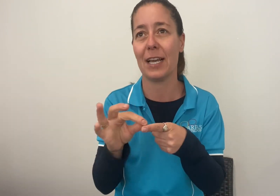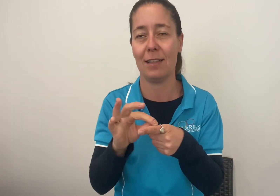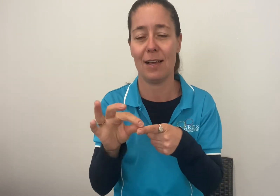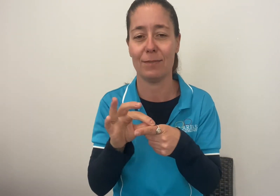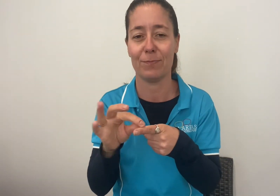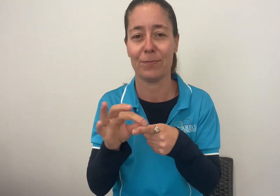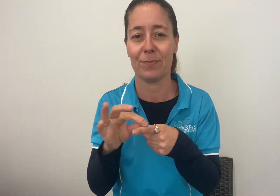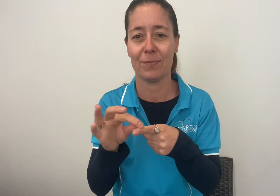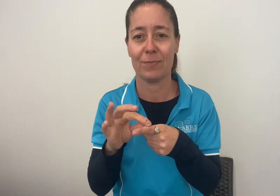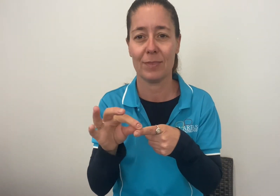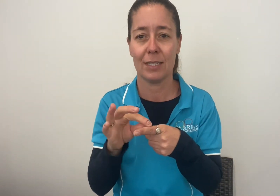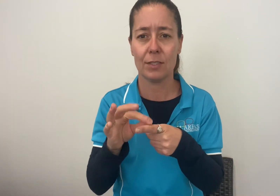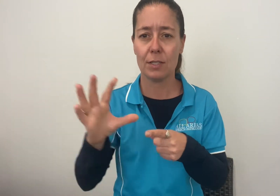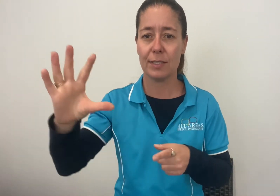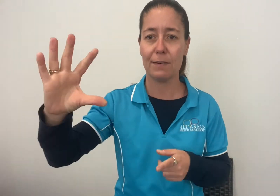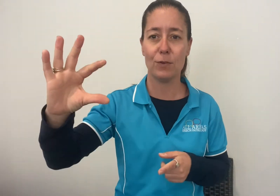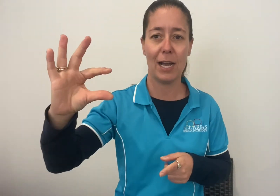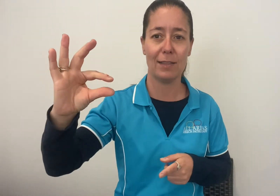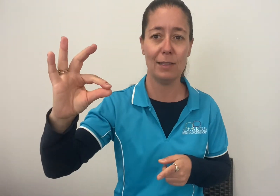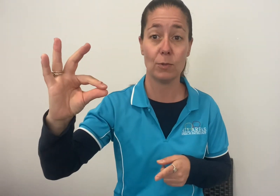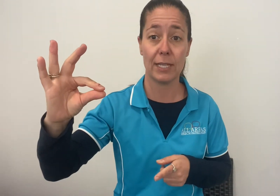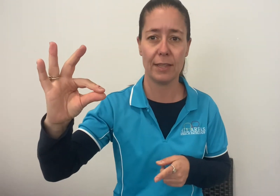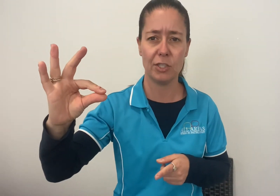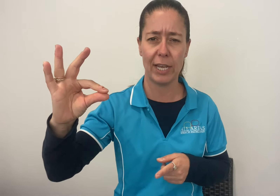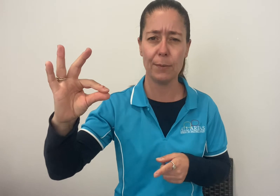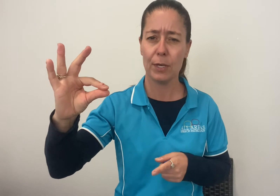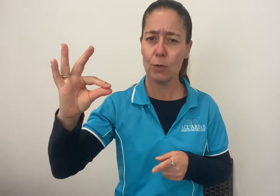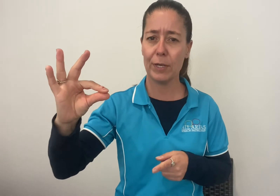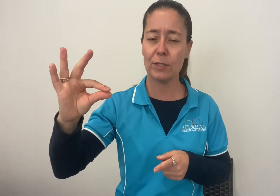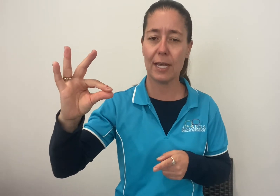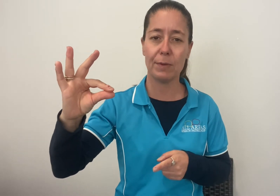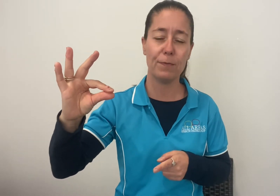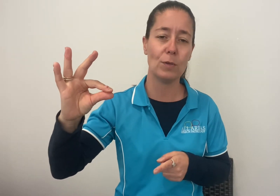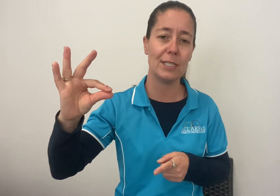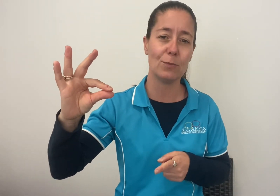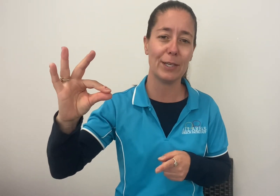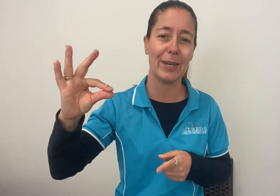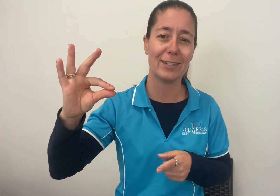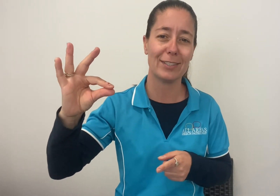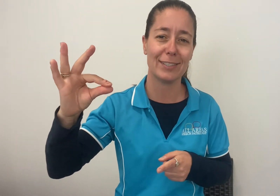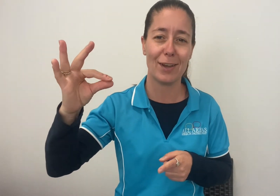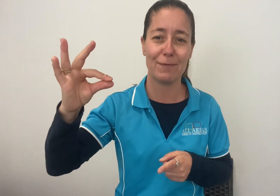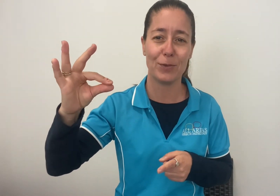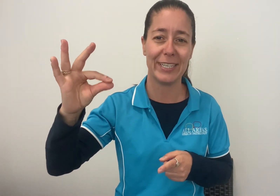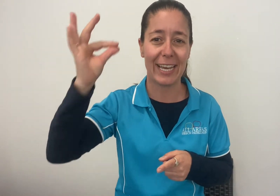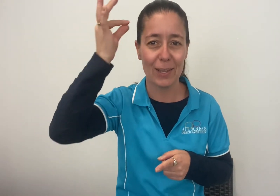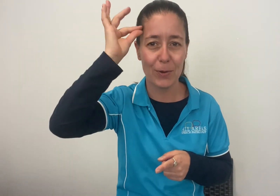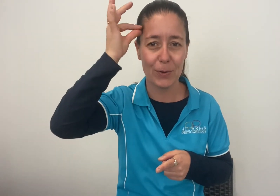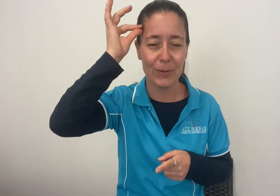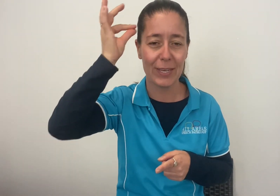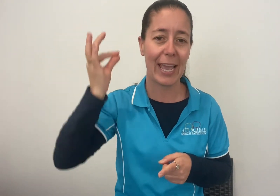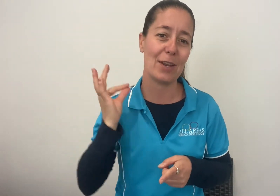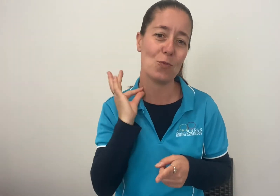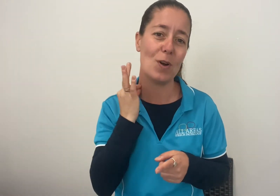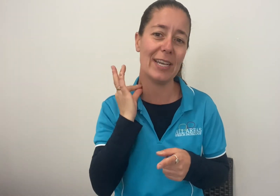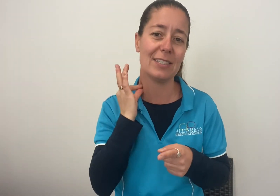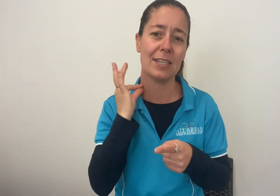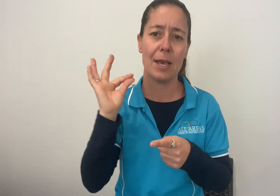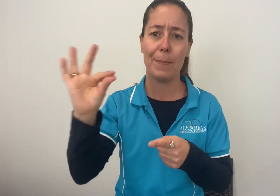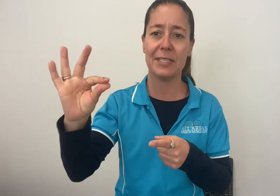colour. So the sign for colour looks like this shape. We used that before, didn't we, on our sign for yellow and white? But take